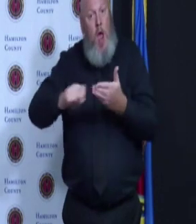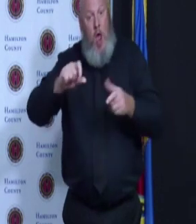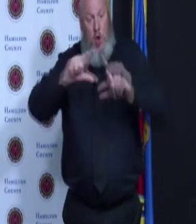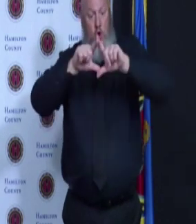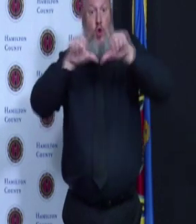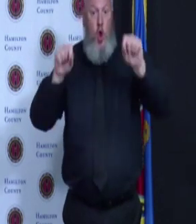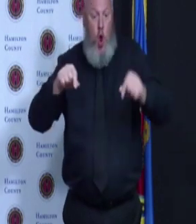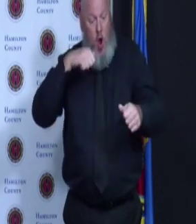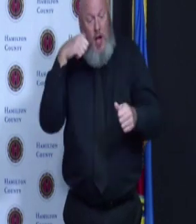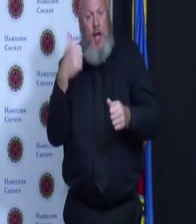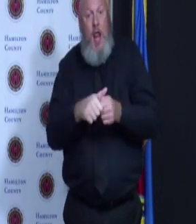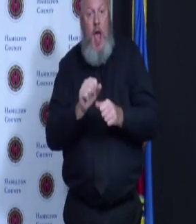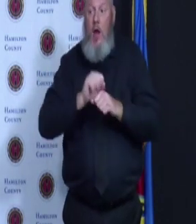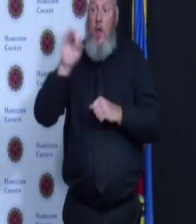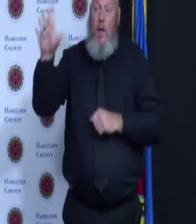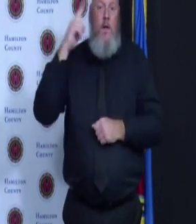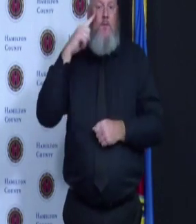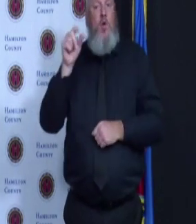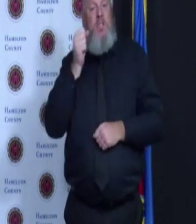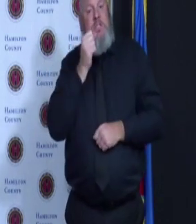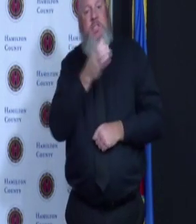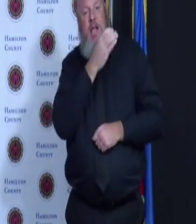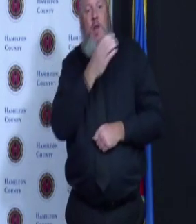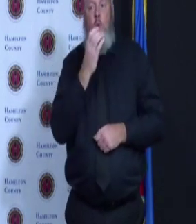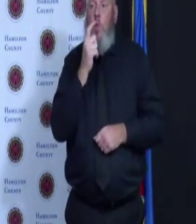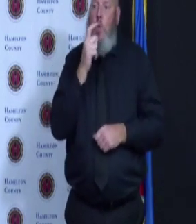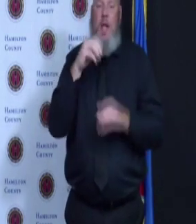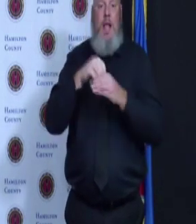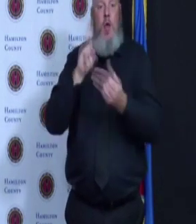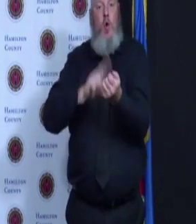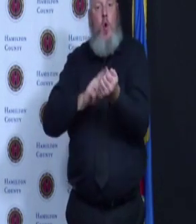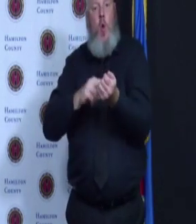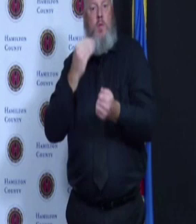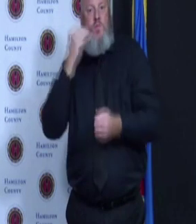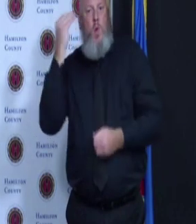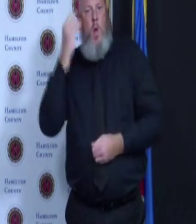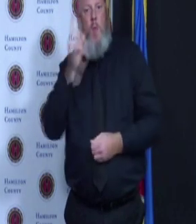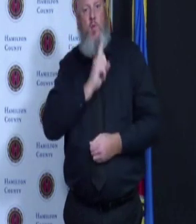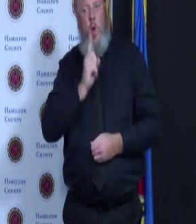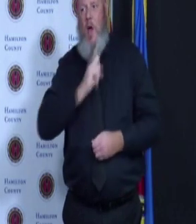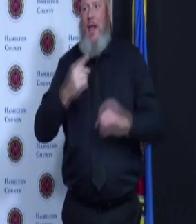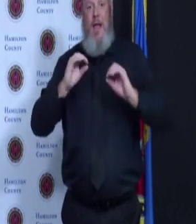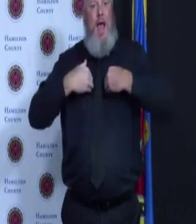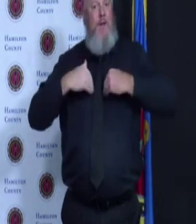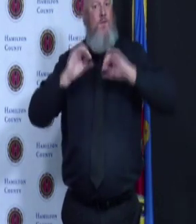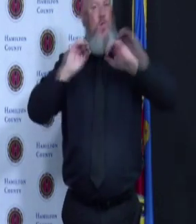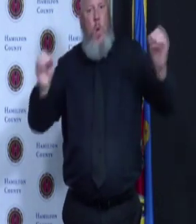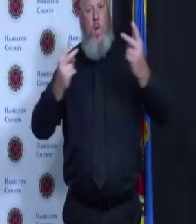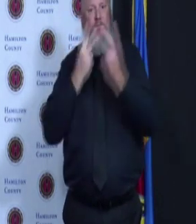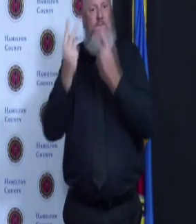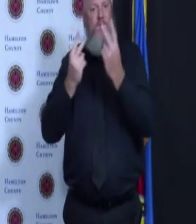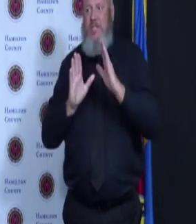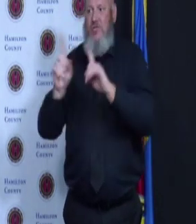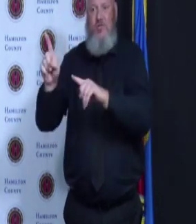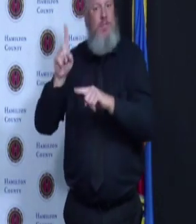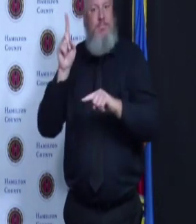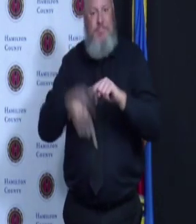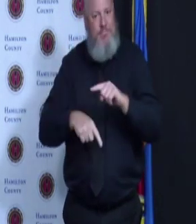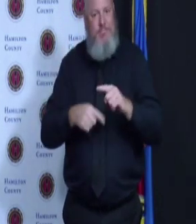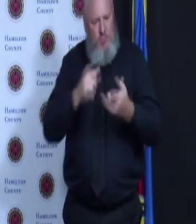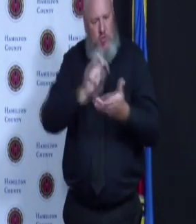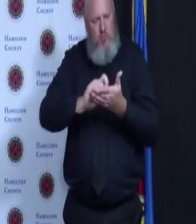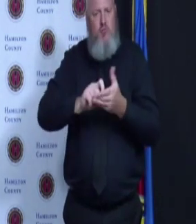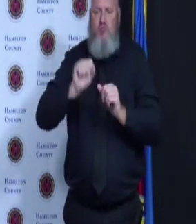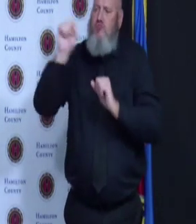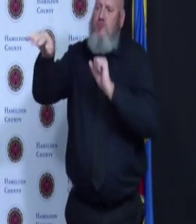I also wanted to address handmade masks. While this is an incredibly kind act of service, hospitals are not